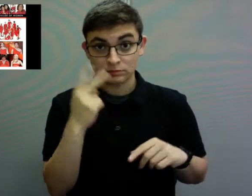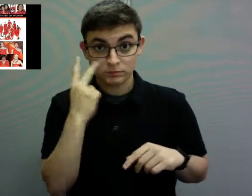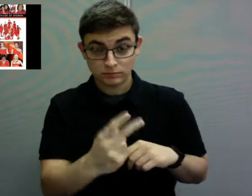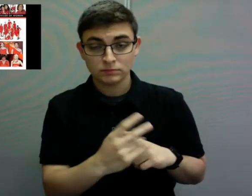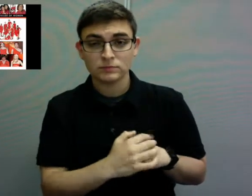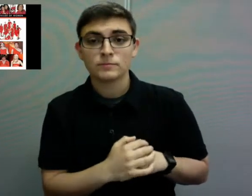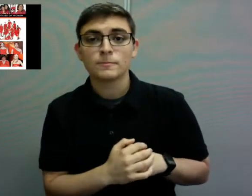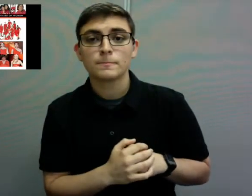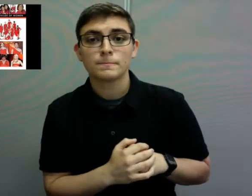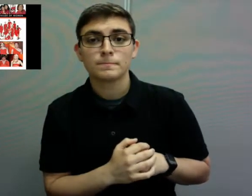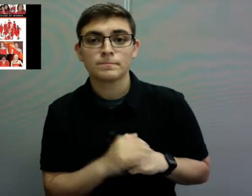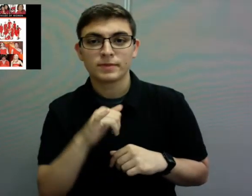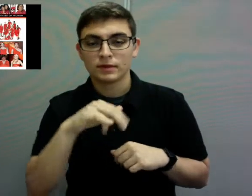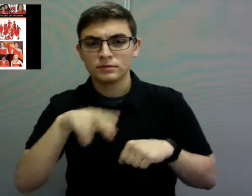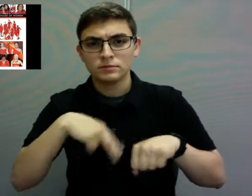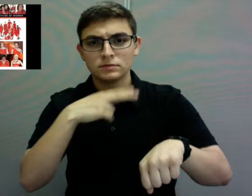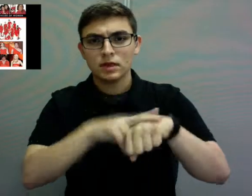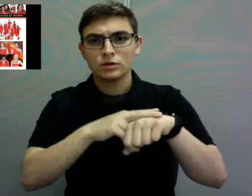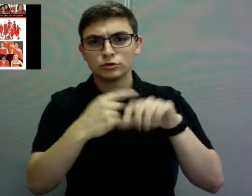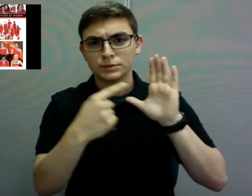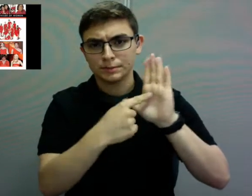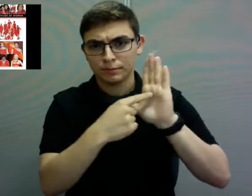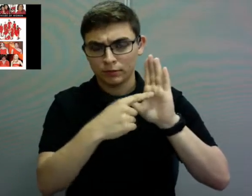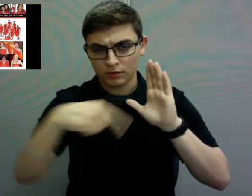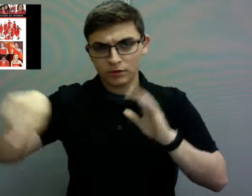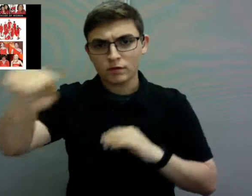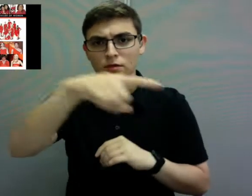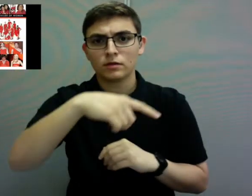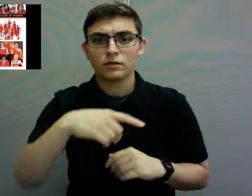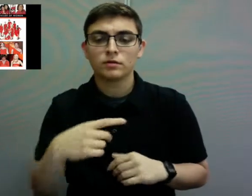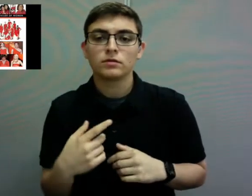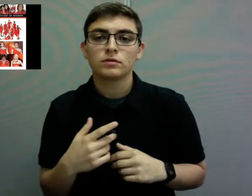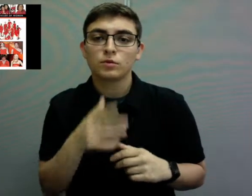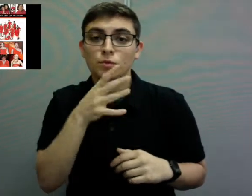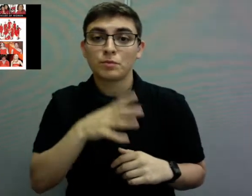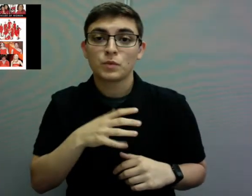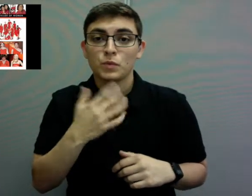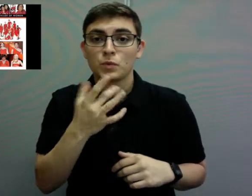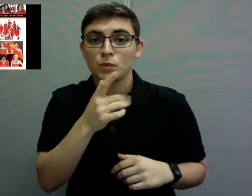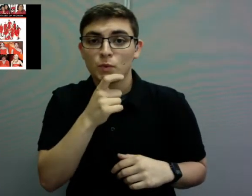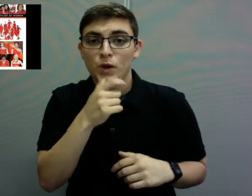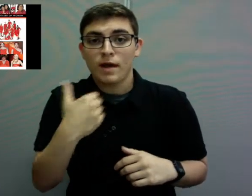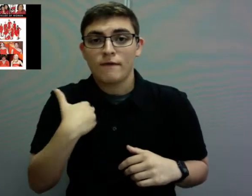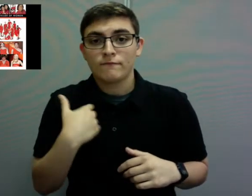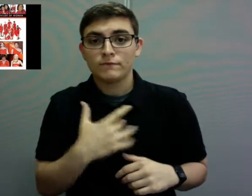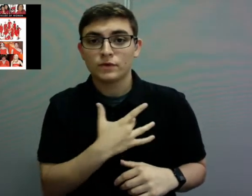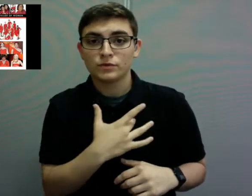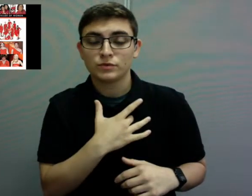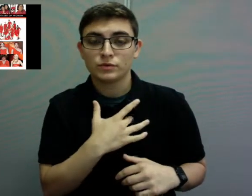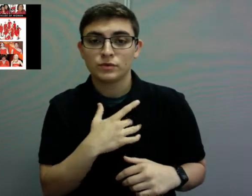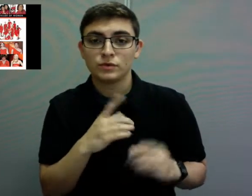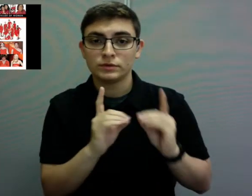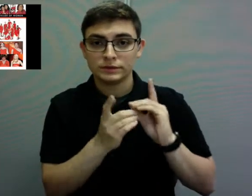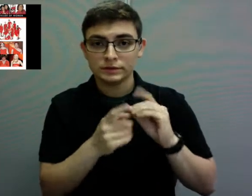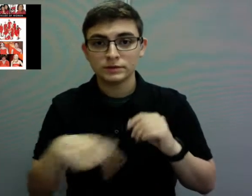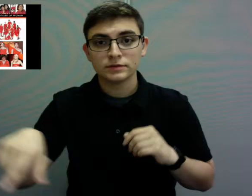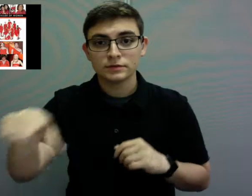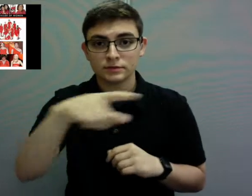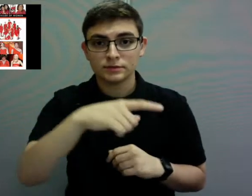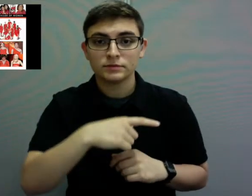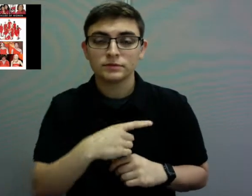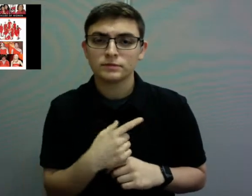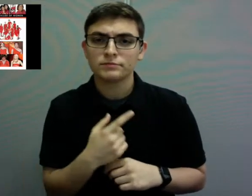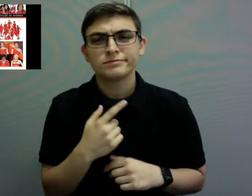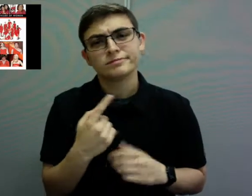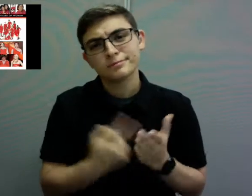This is the national symbol, is the red heart dress, to bring awareness for women with cardiovascular disease and try and get the message out